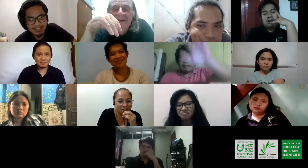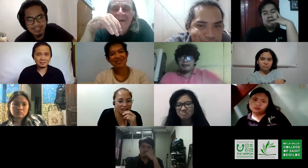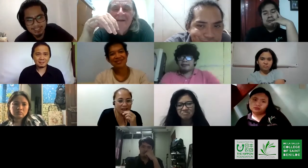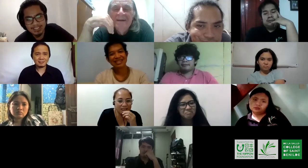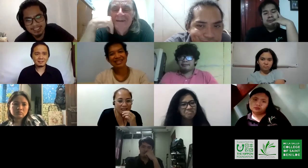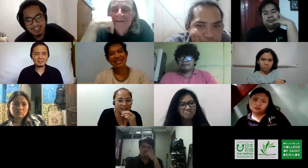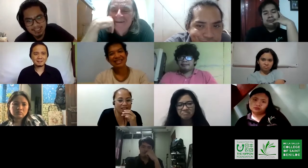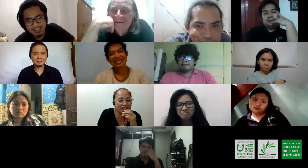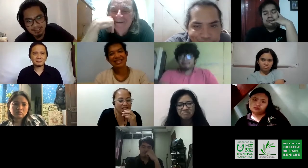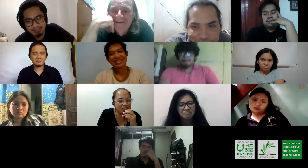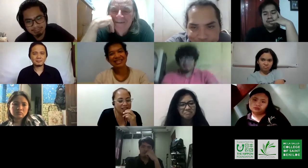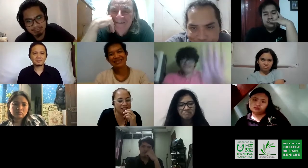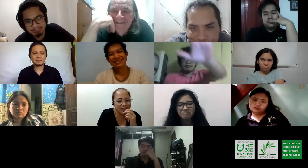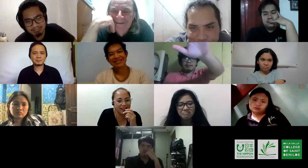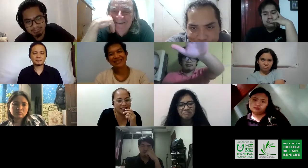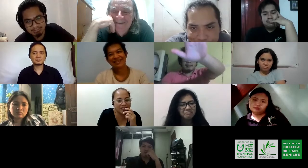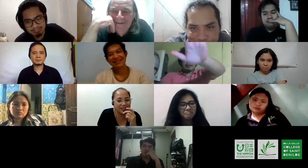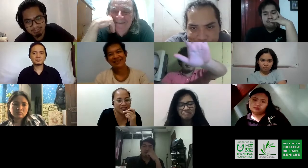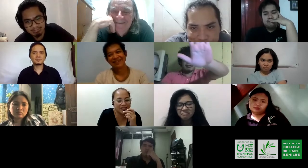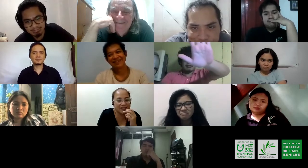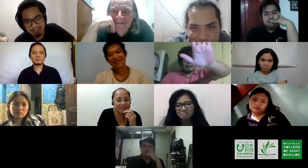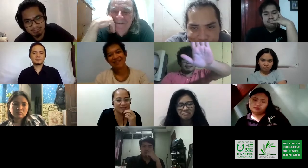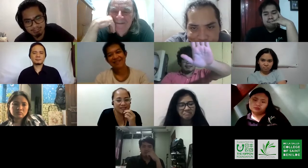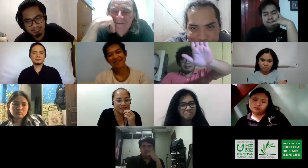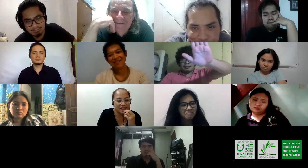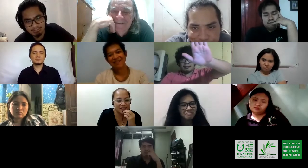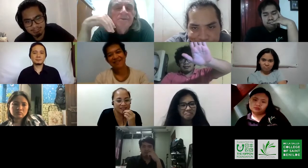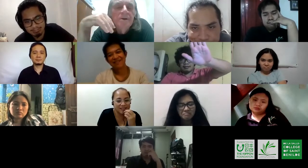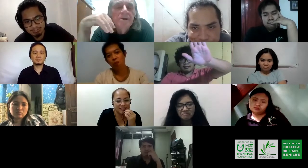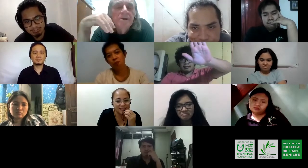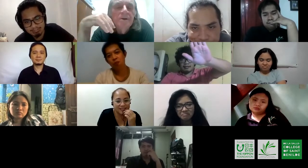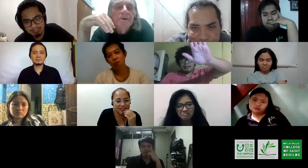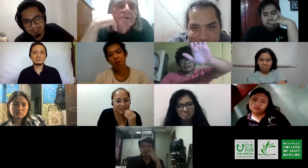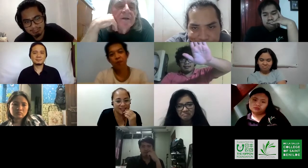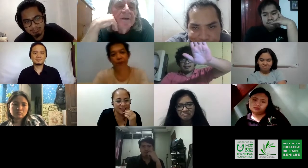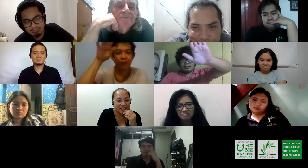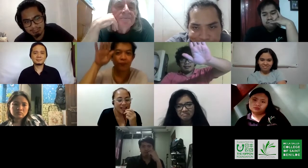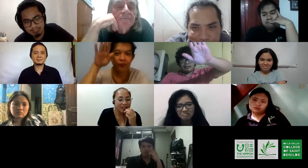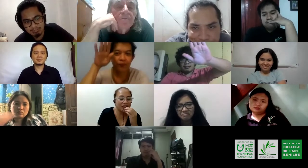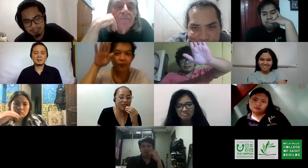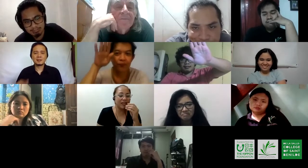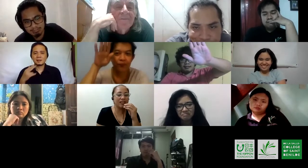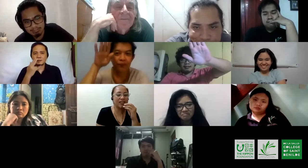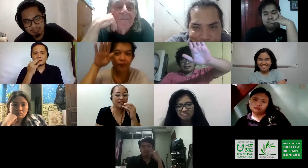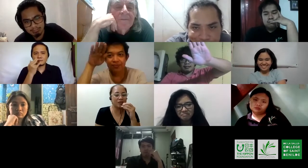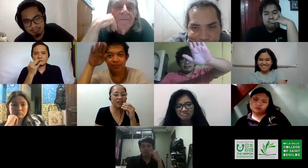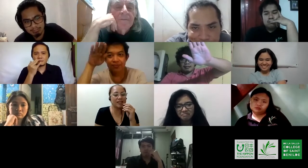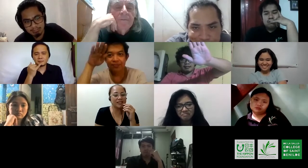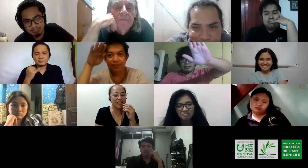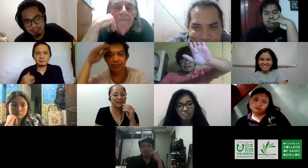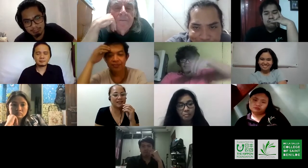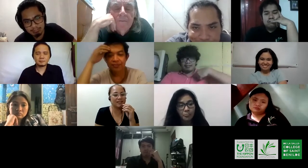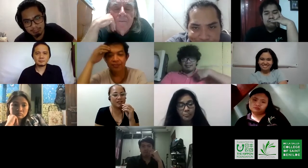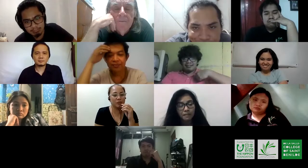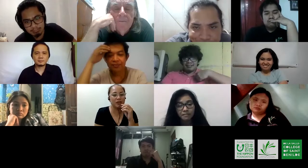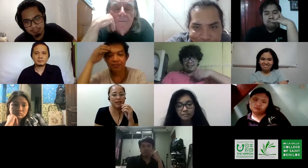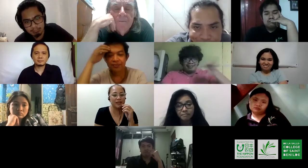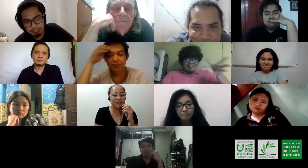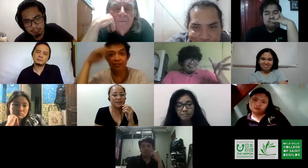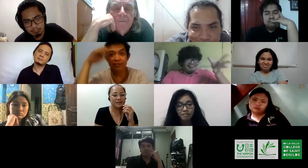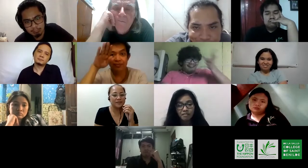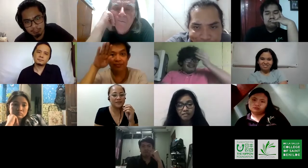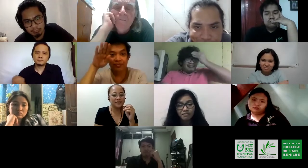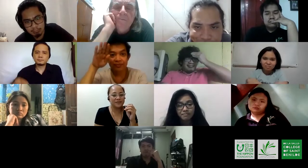It's good. I think Nathaniel is raising his hand. Sorry, Ember, can you say again? Nathaniel is raising his hand, Dr.